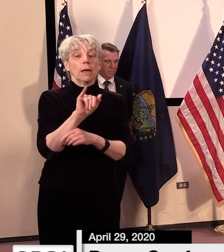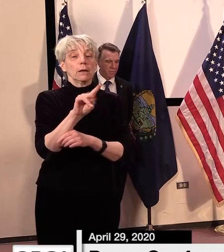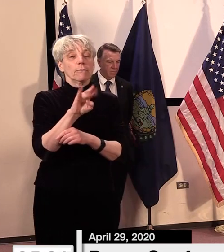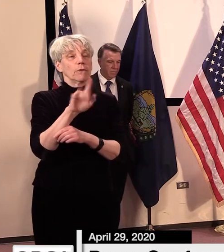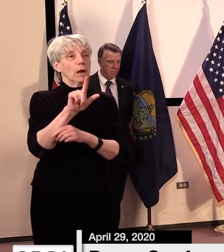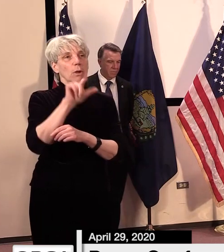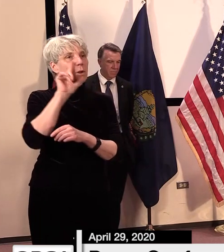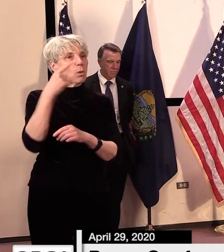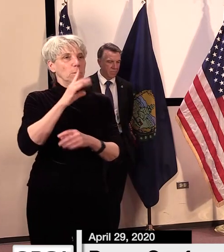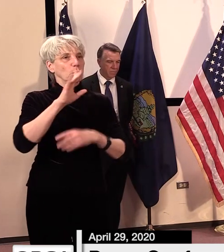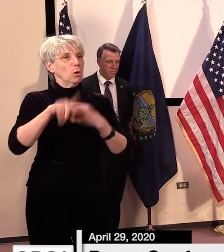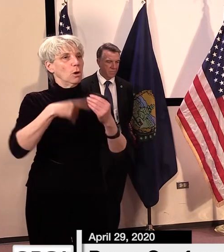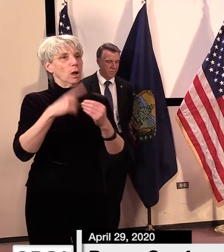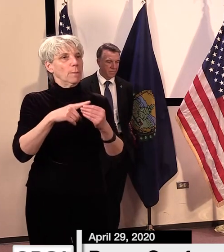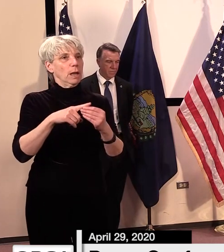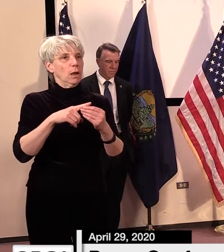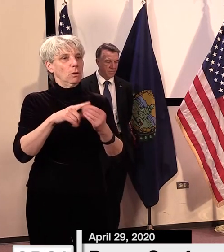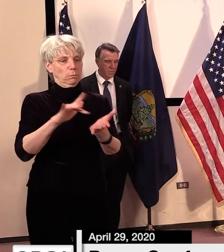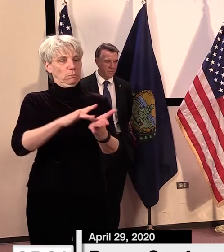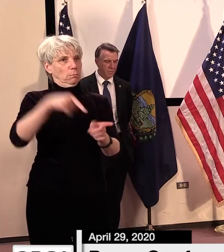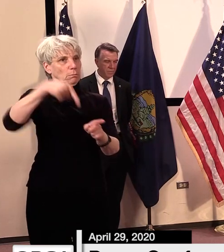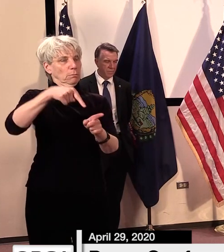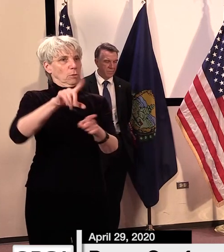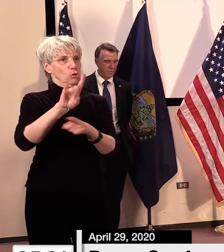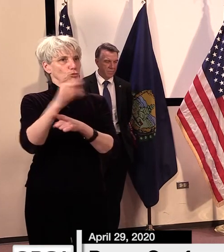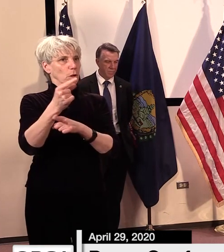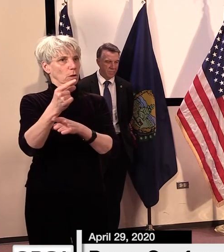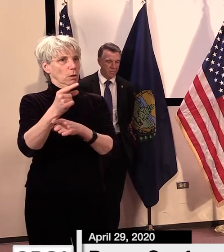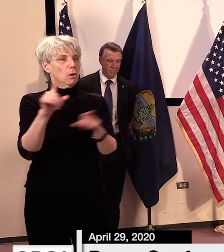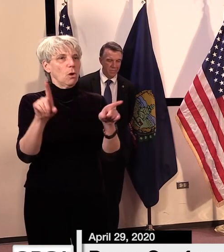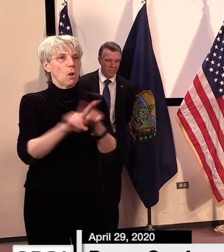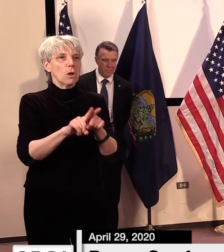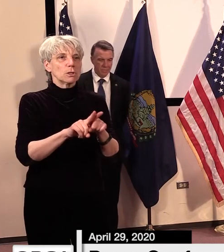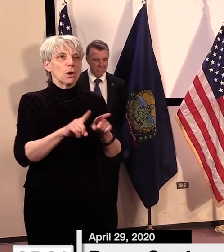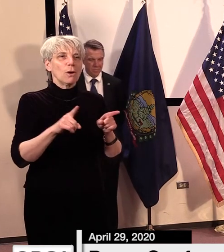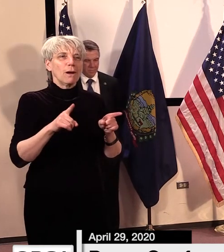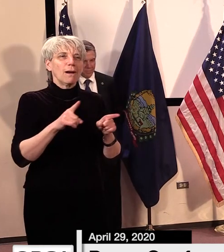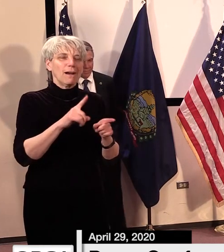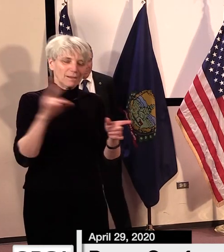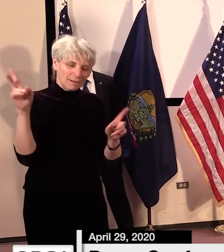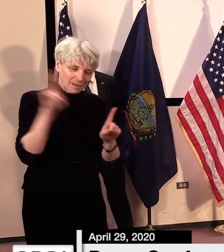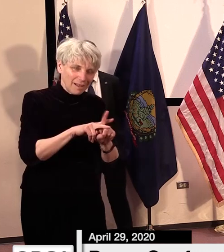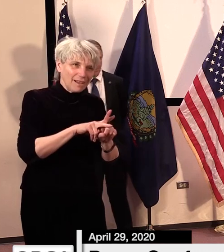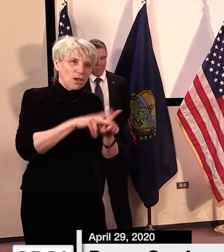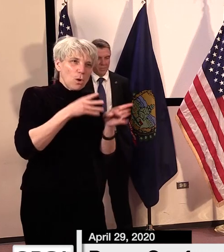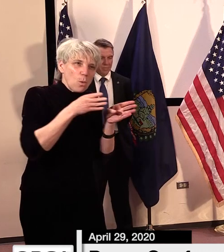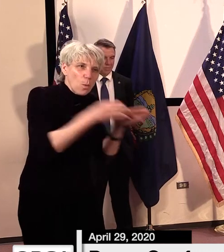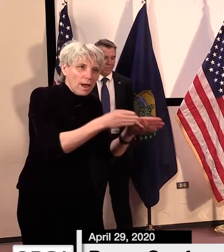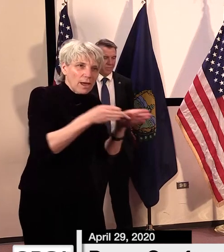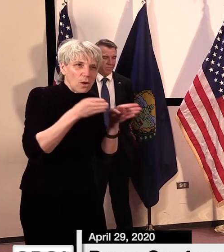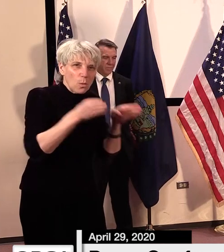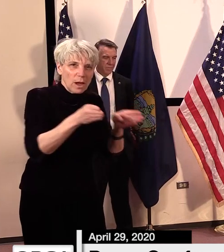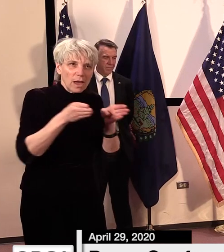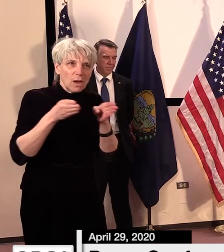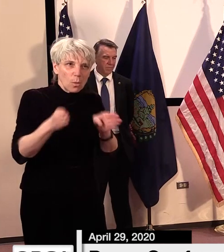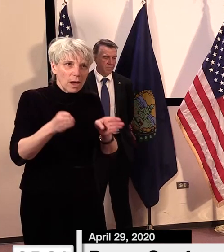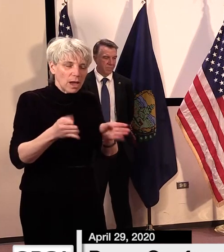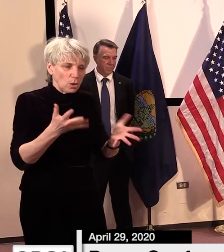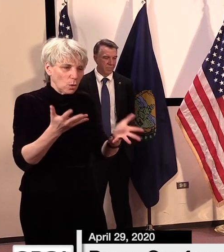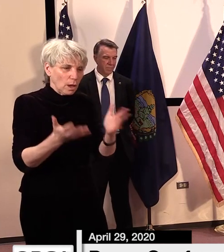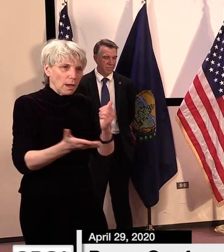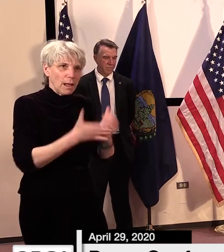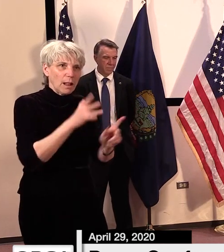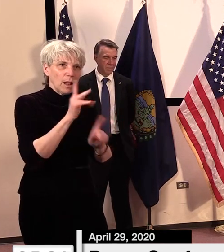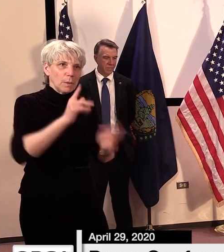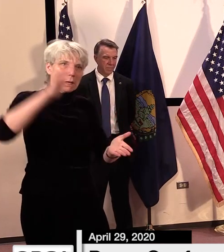through, you know, strategies, if you will, for treating people. Generally, again, we're talking about those who are the very ill